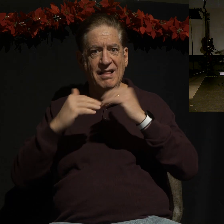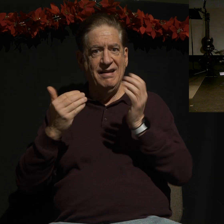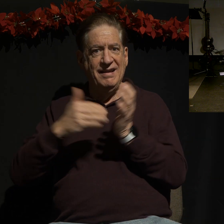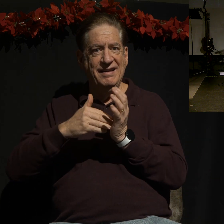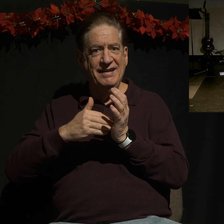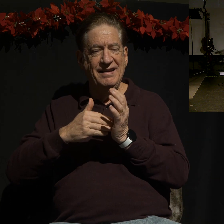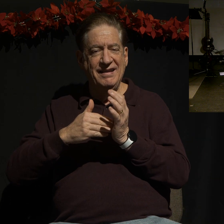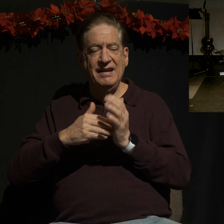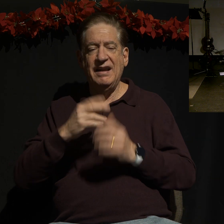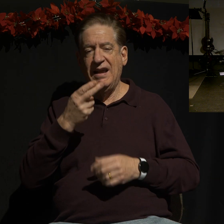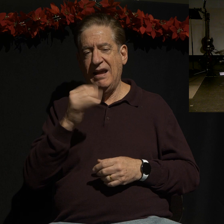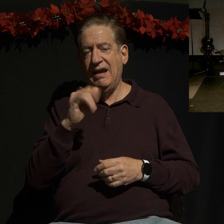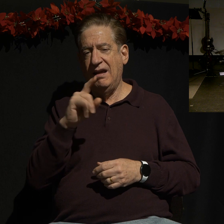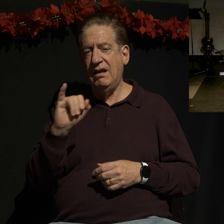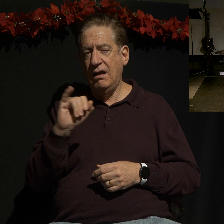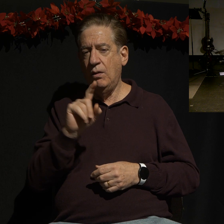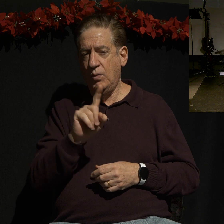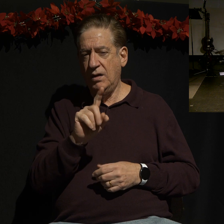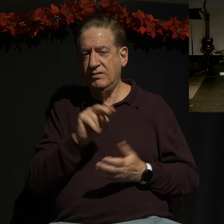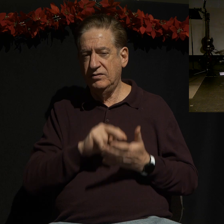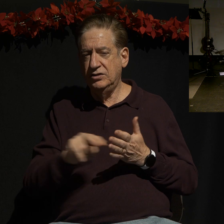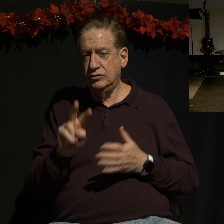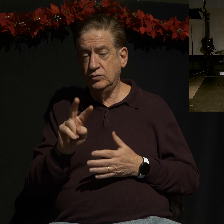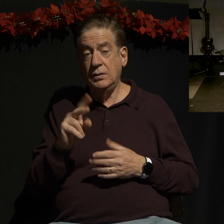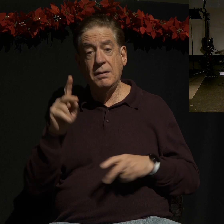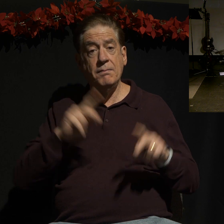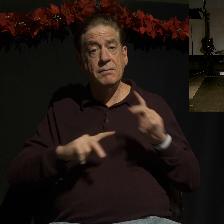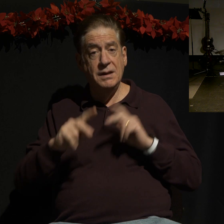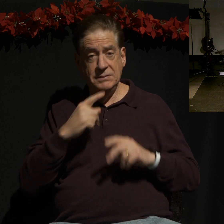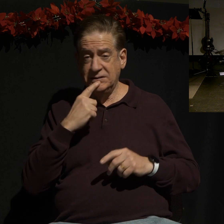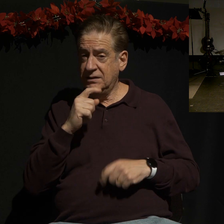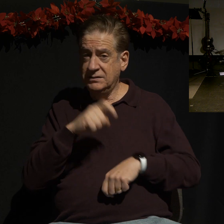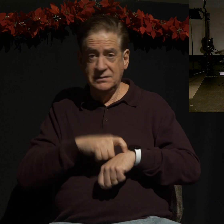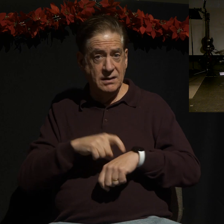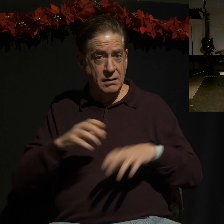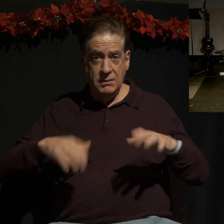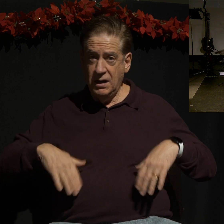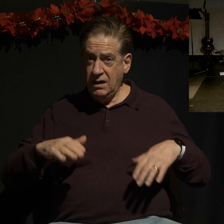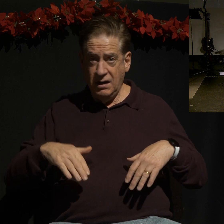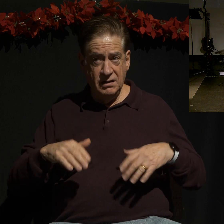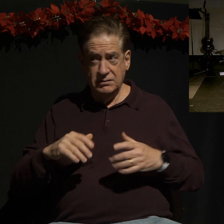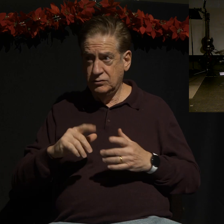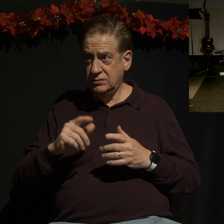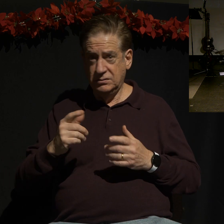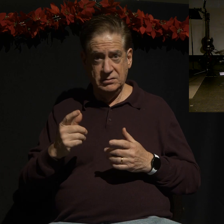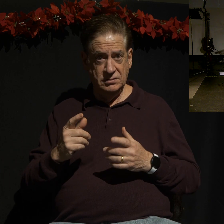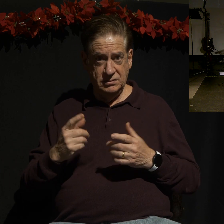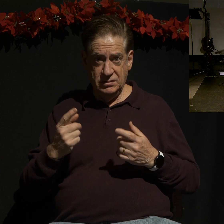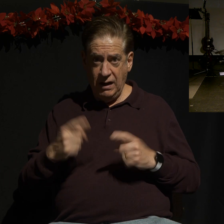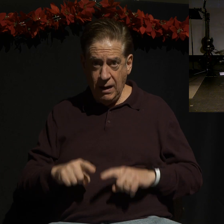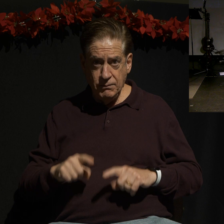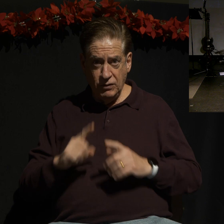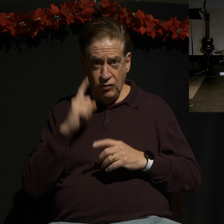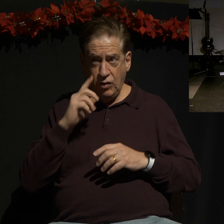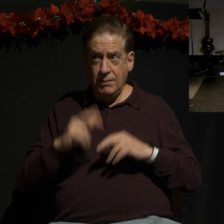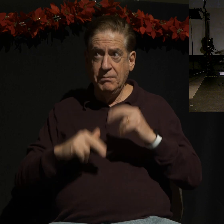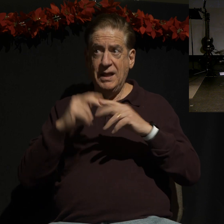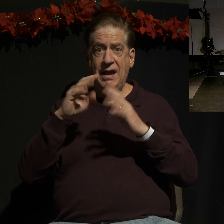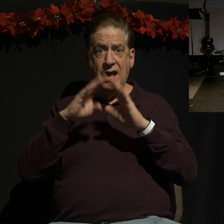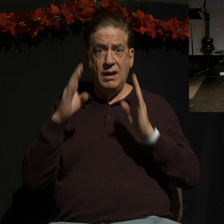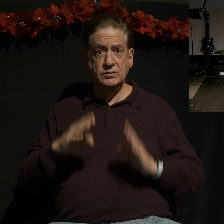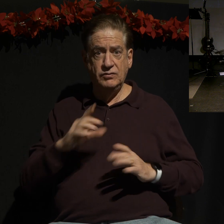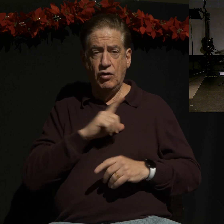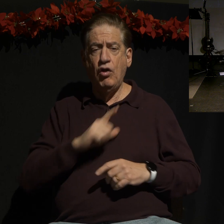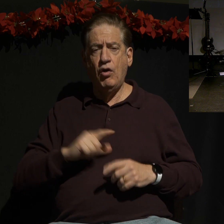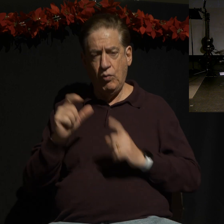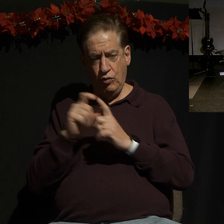Starting at Haggai 1, verse 2. These people say the time has not yet come to rebuild the house of the Lord. Then the word of the Lord came by